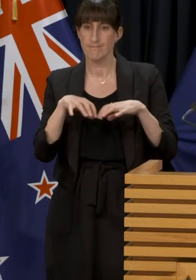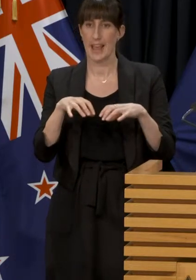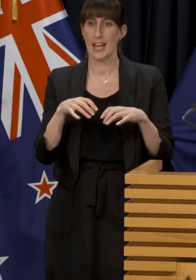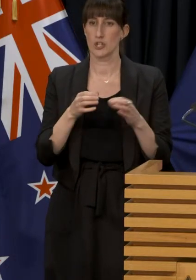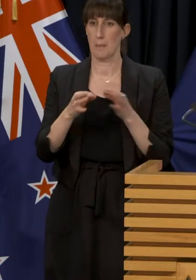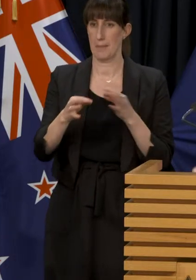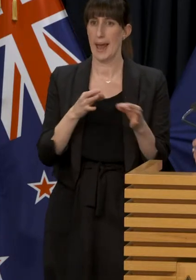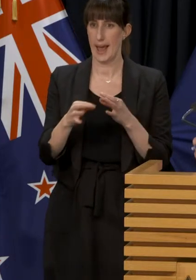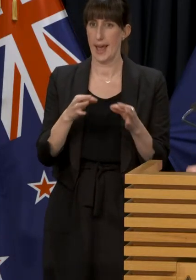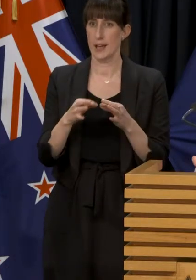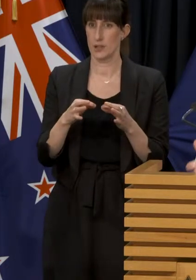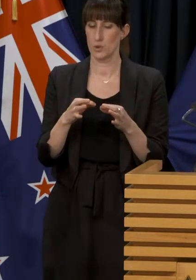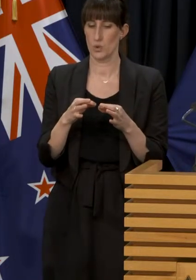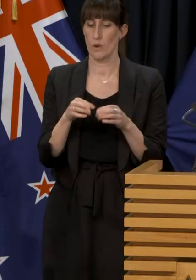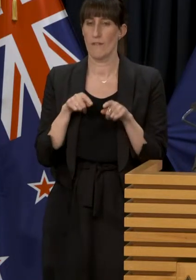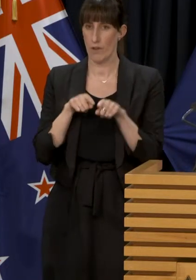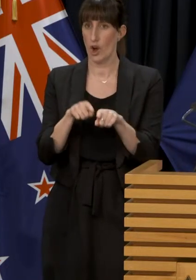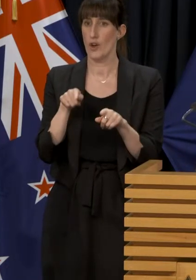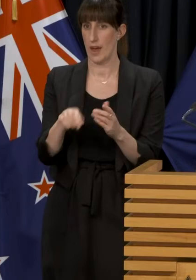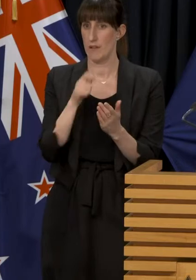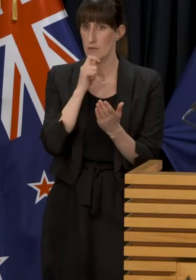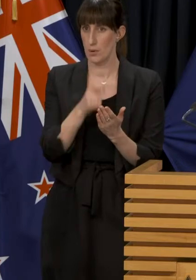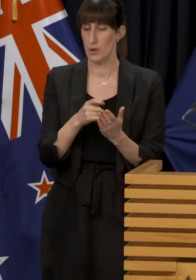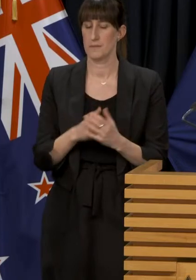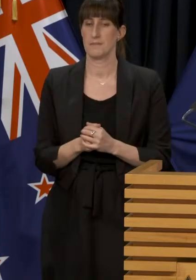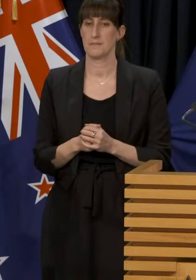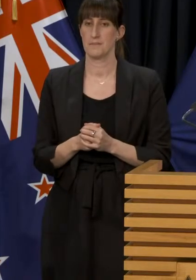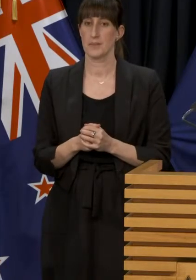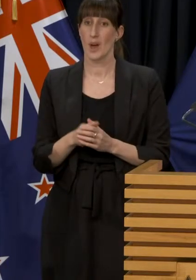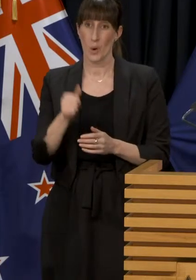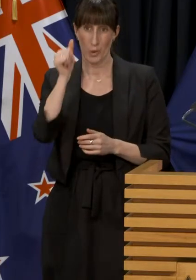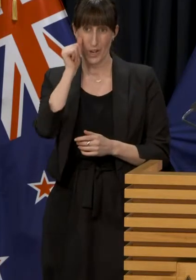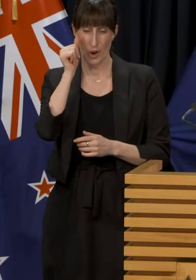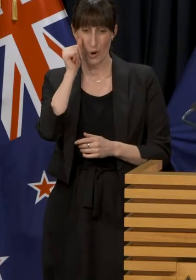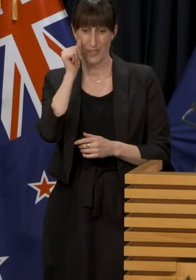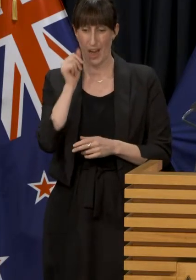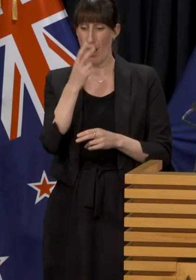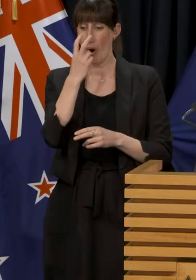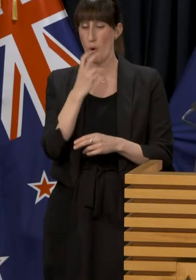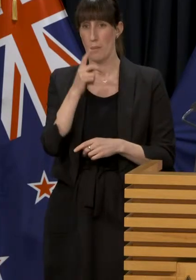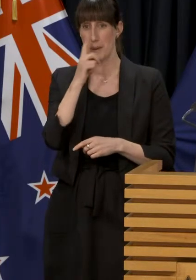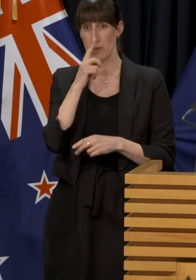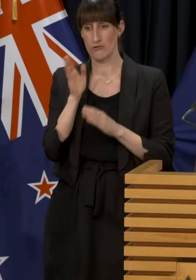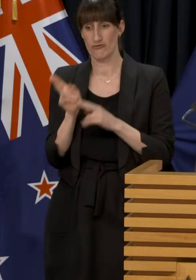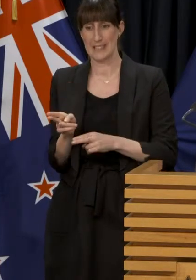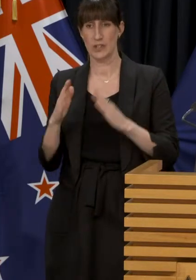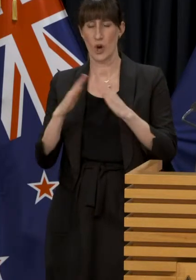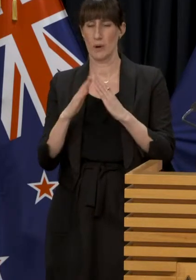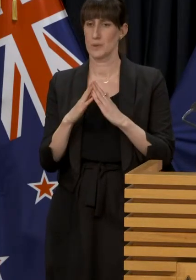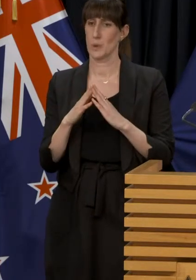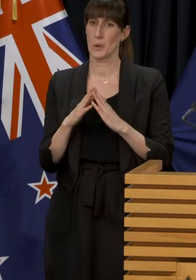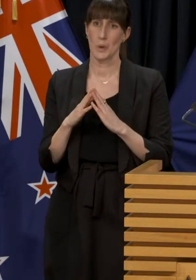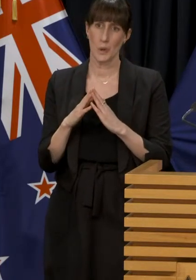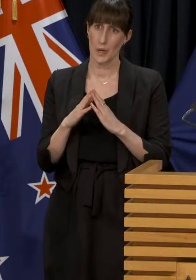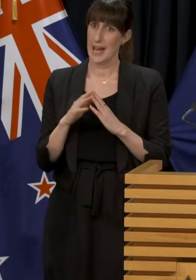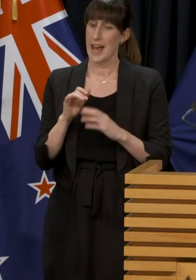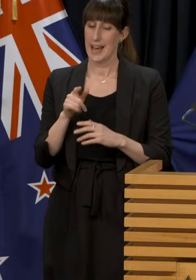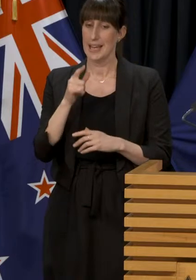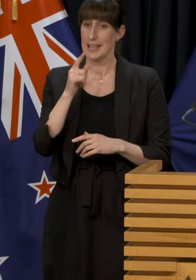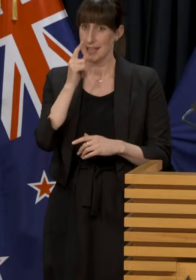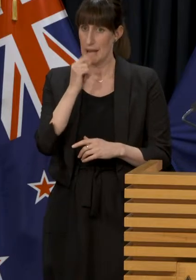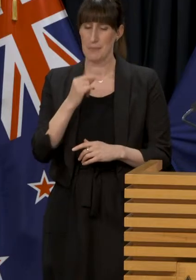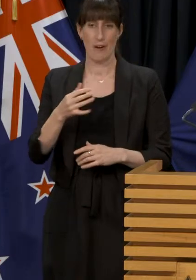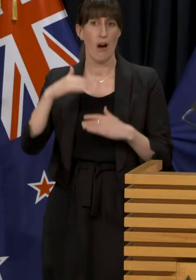the consequences of COVID-19 getting into these facilities can be deadly, and in our own experience, 16 of our